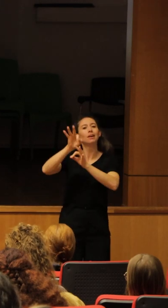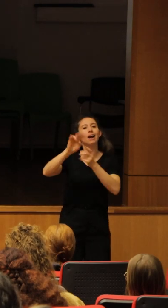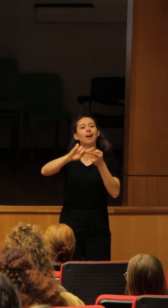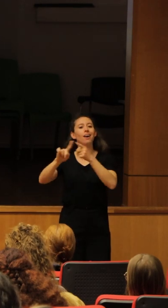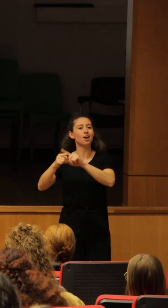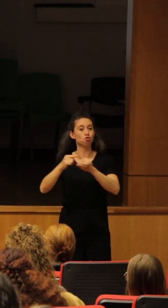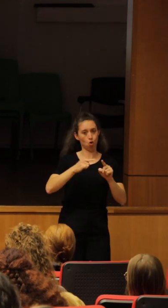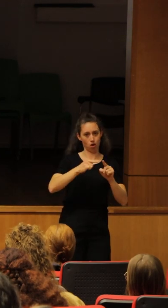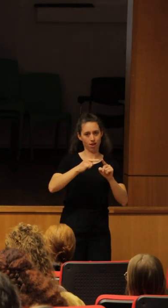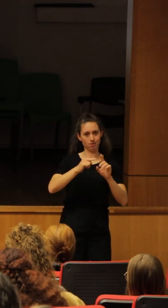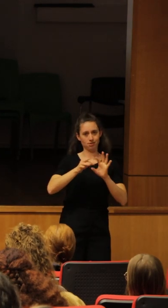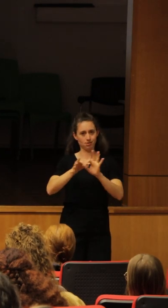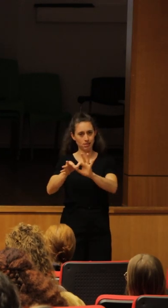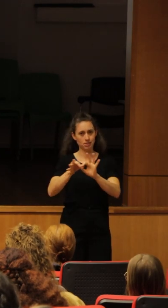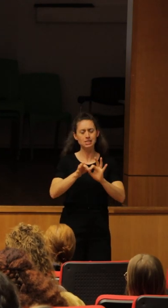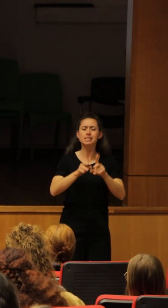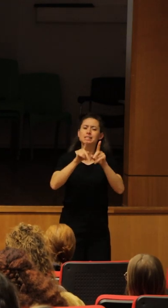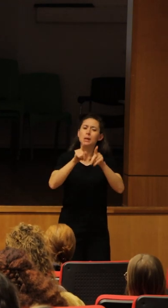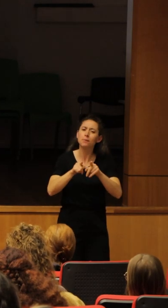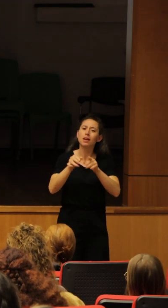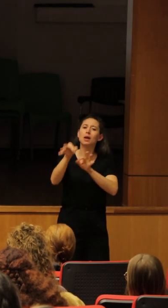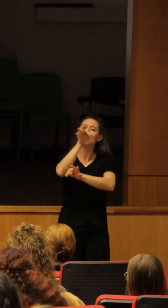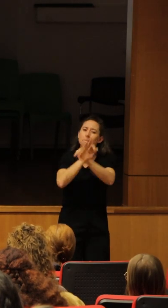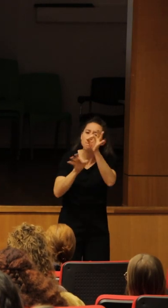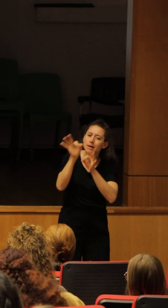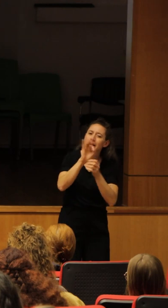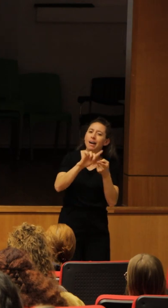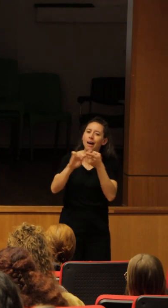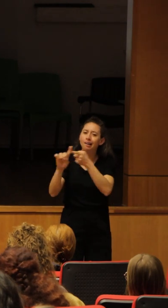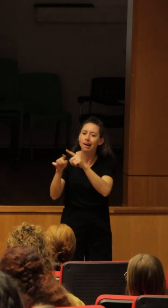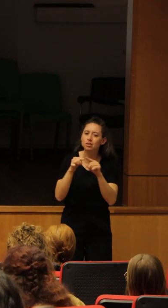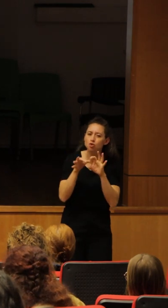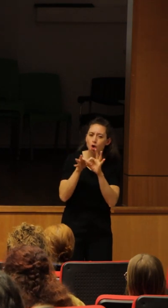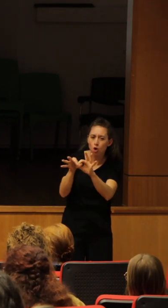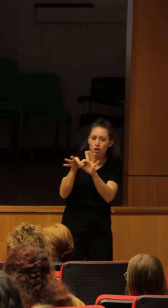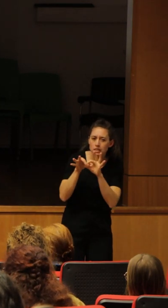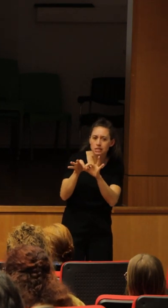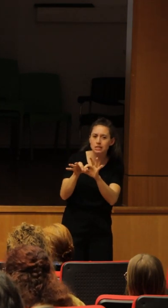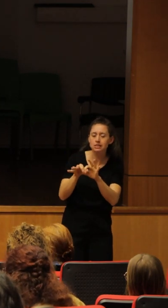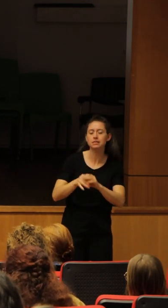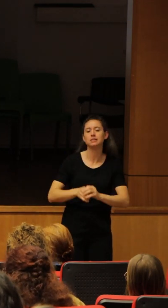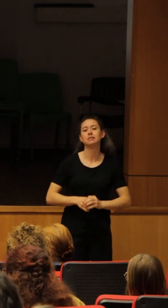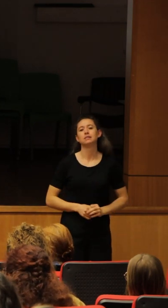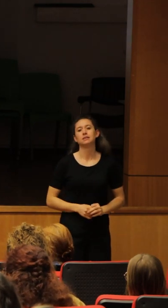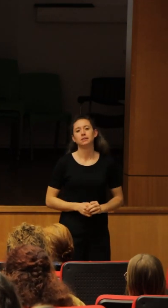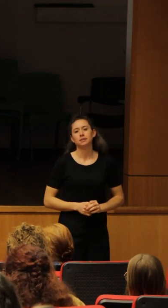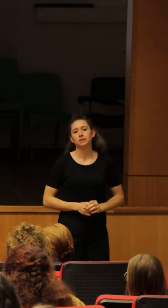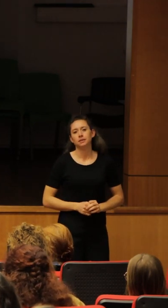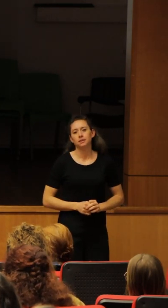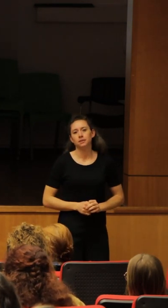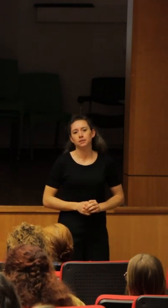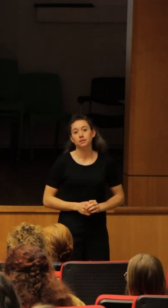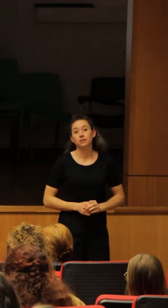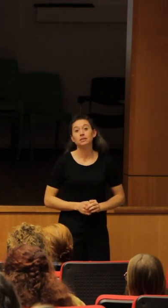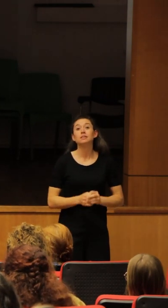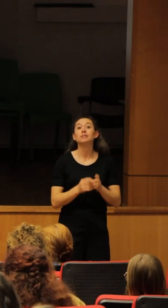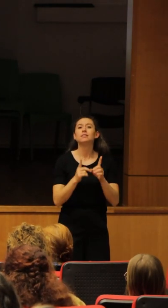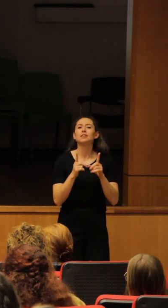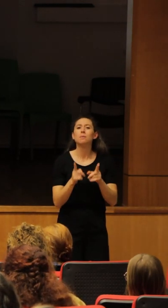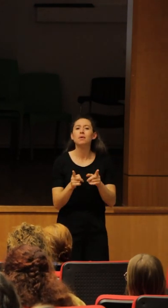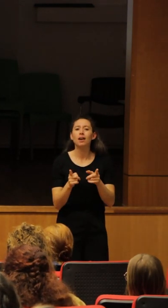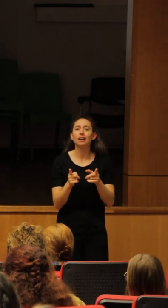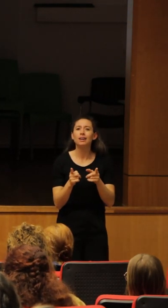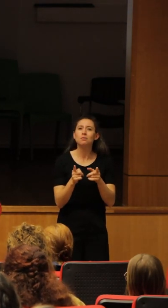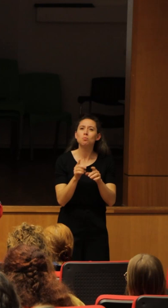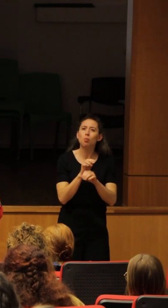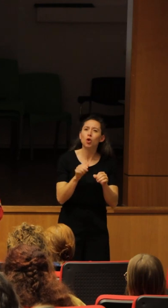relación, sino que explican la relación. They bring senses to what feels like senseless. Y le traen